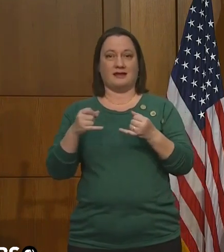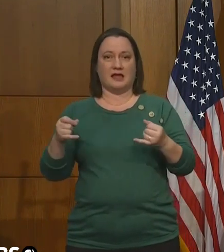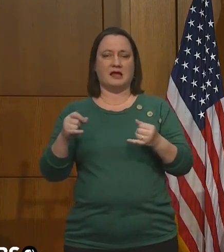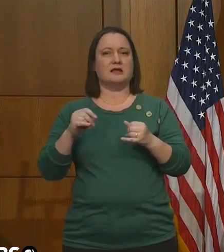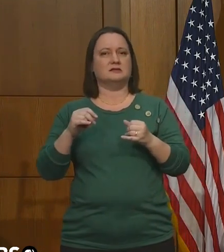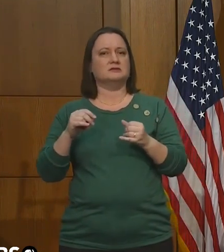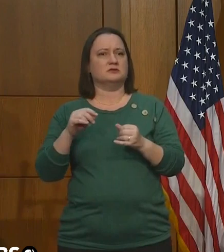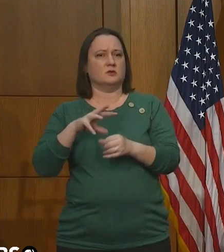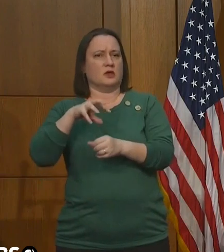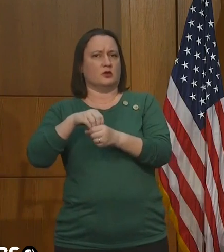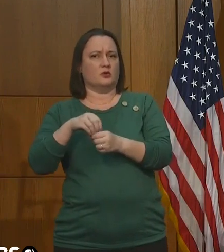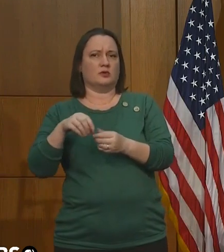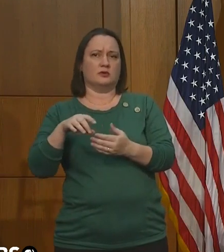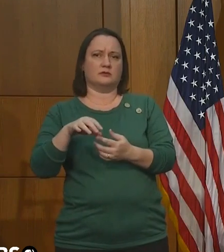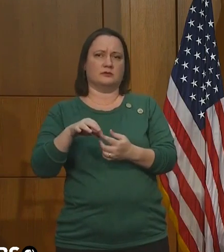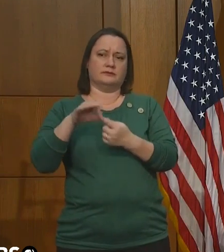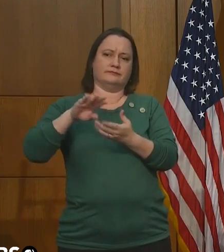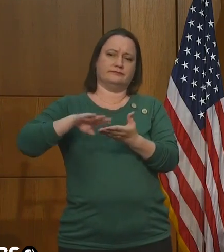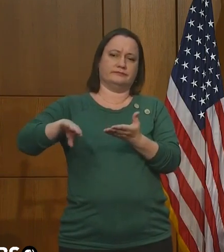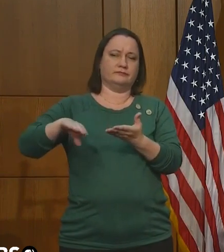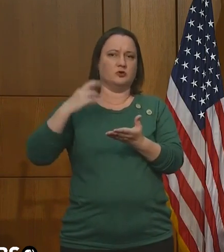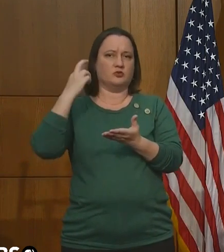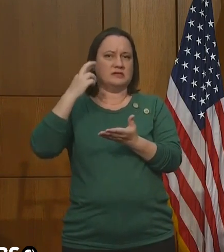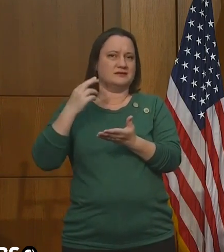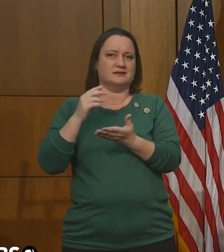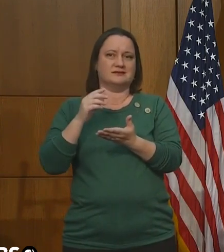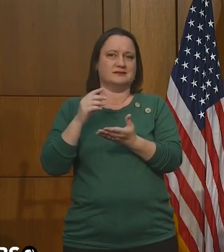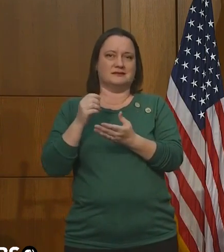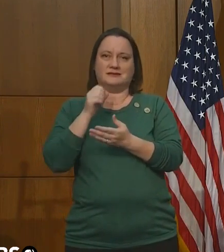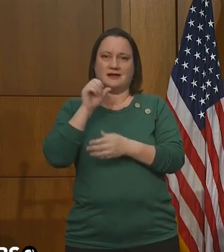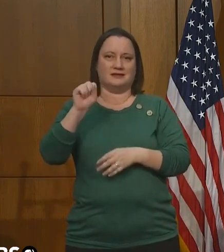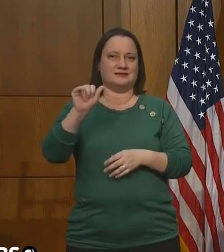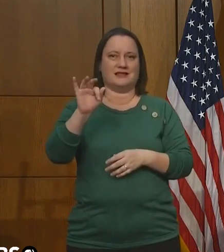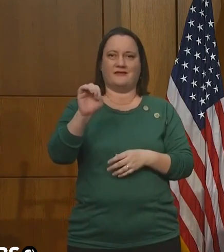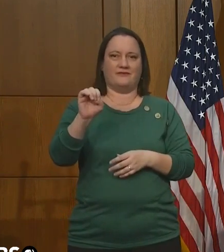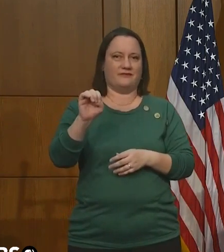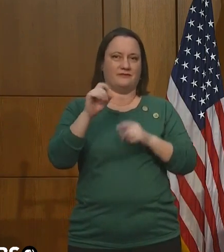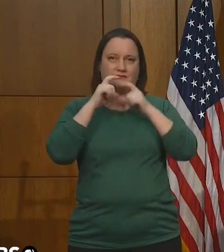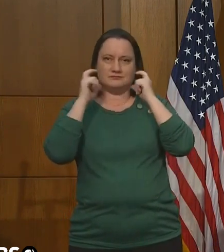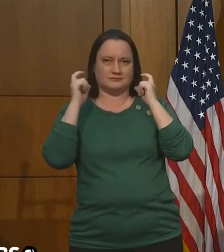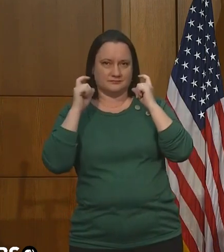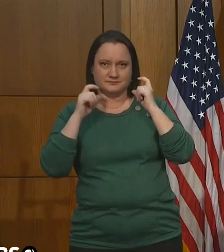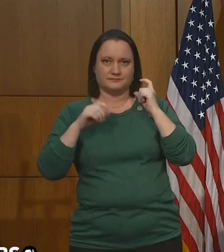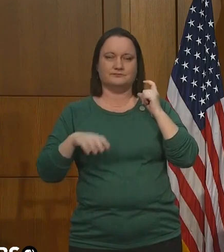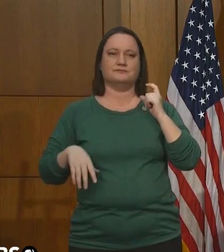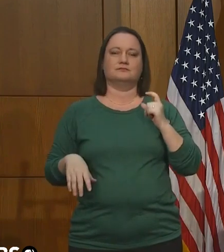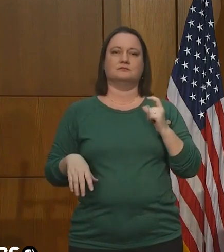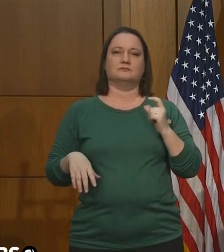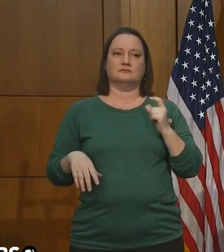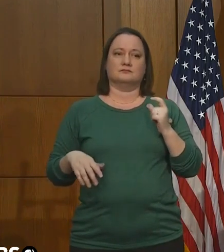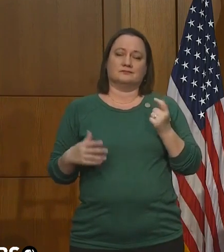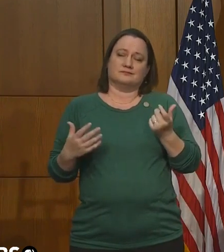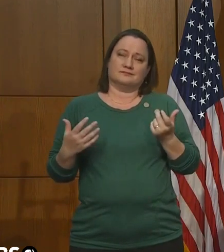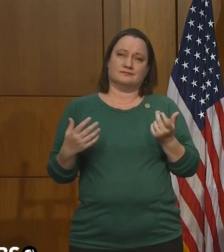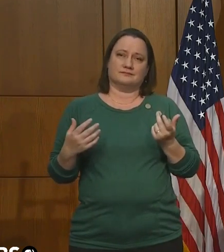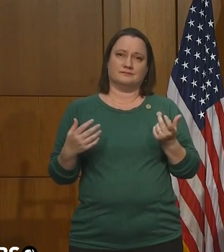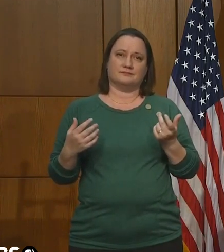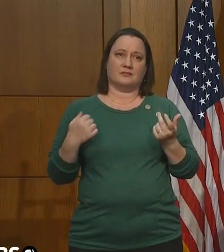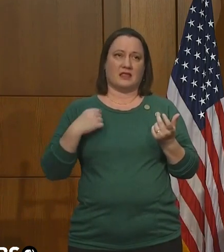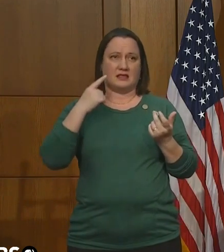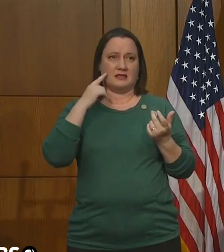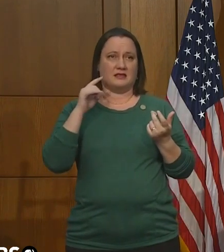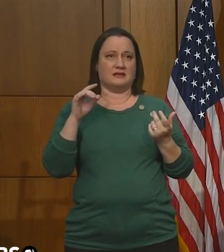that have exceptions to wearing, or that allow them not to wear a mask. And you know, I think